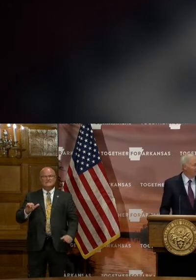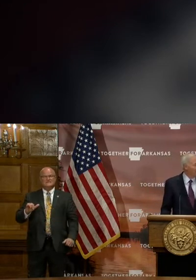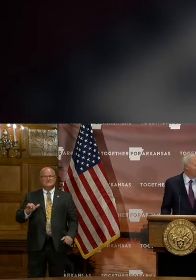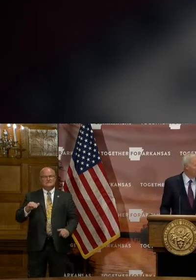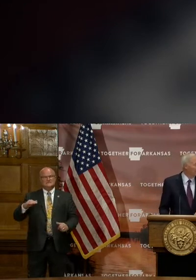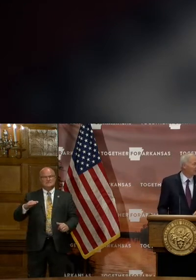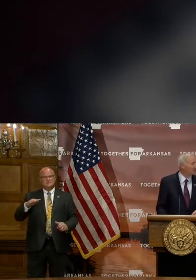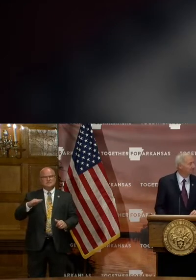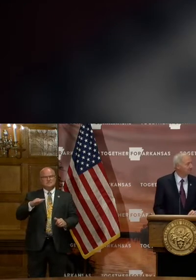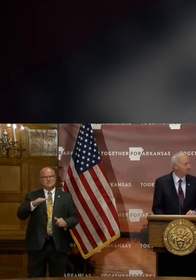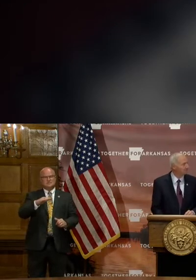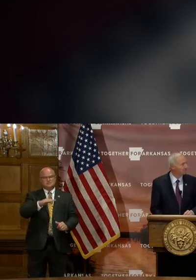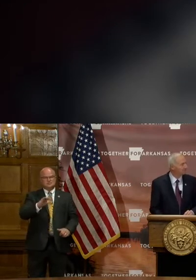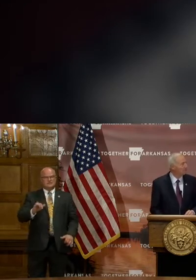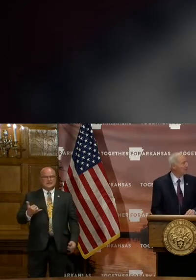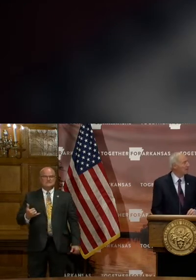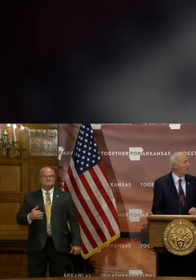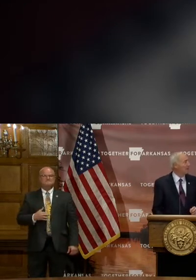holding fairly steady.